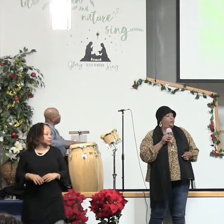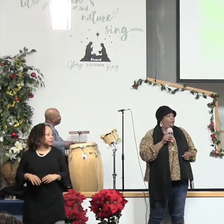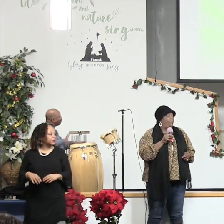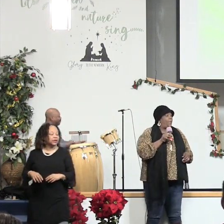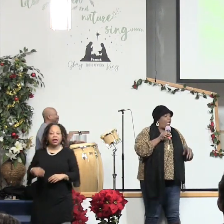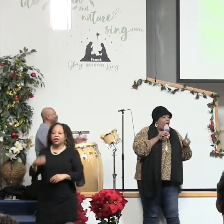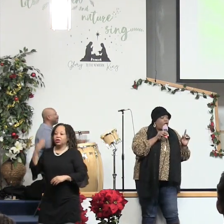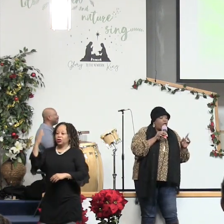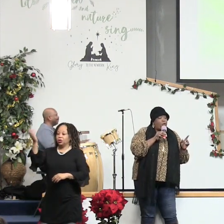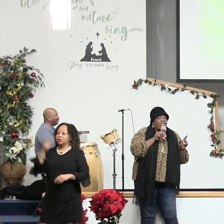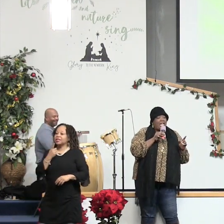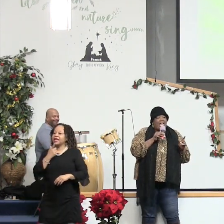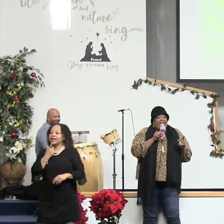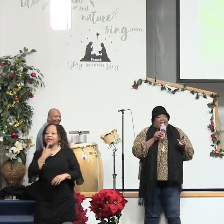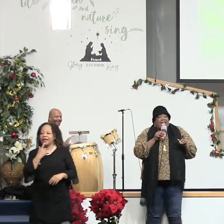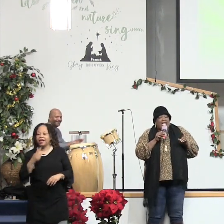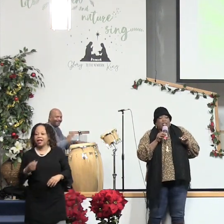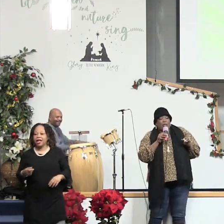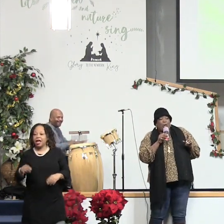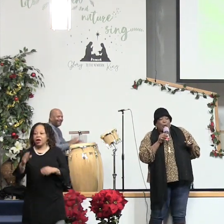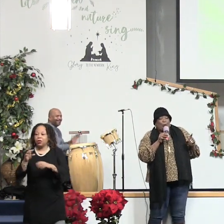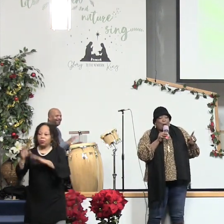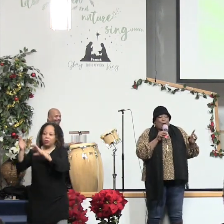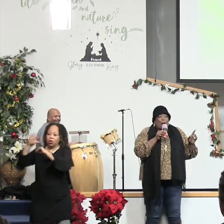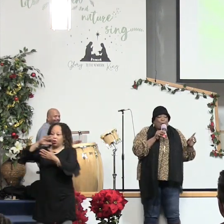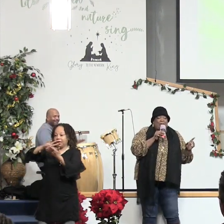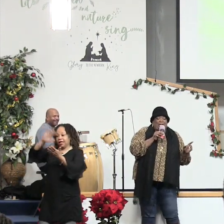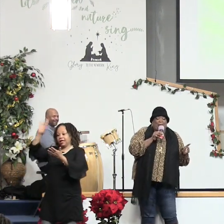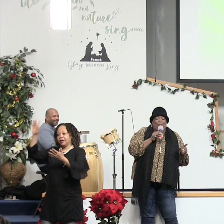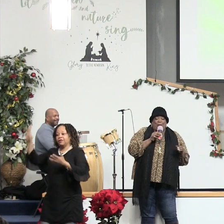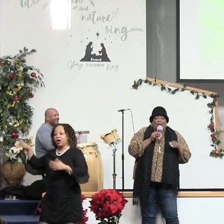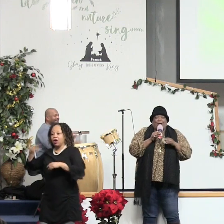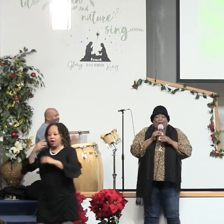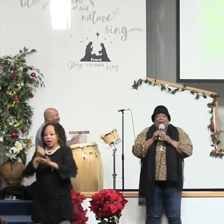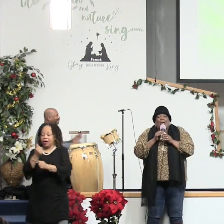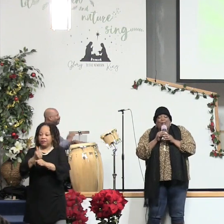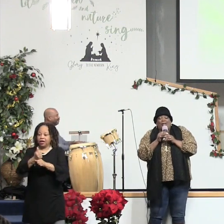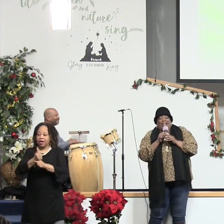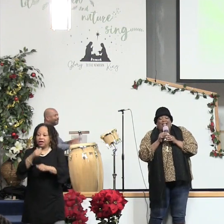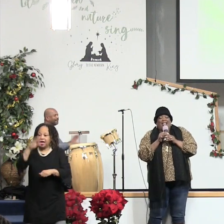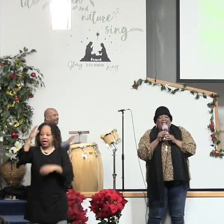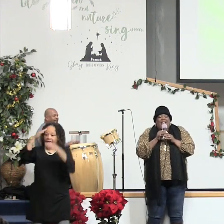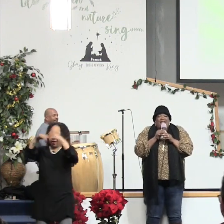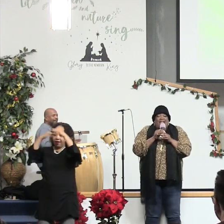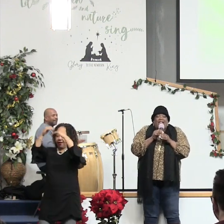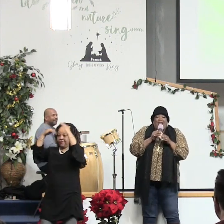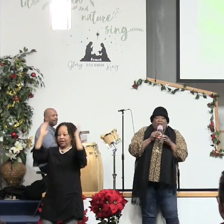Oh,